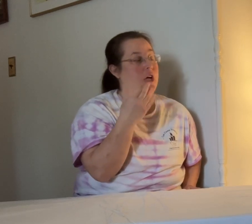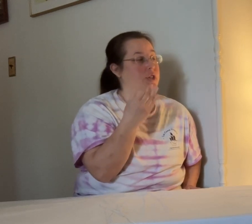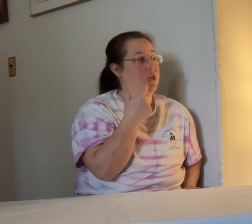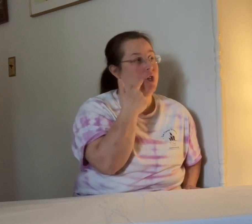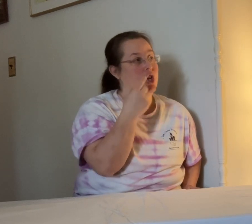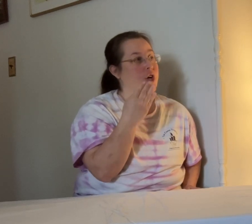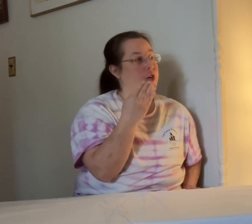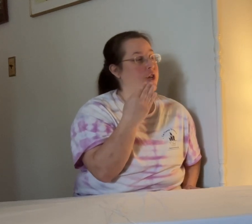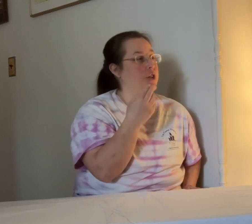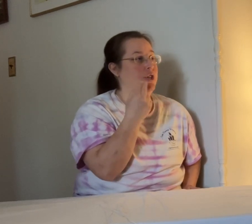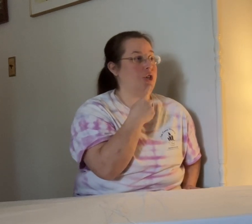just learn